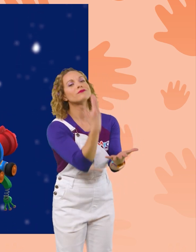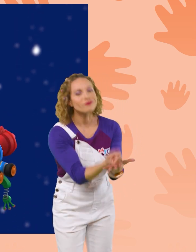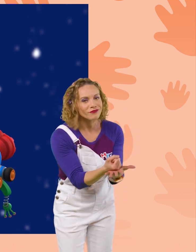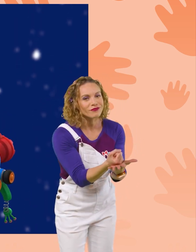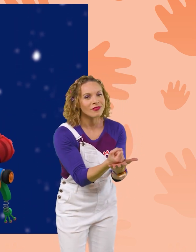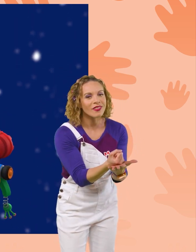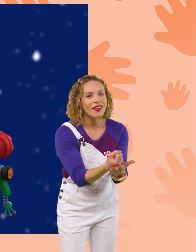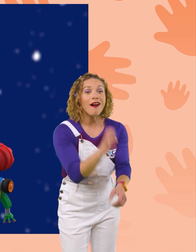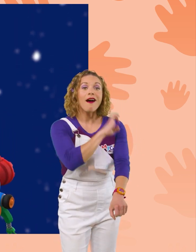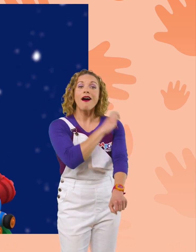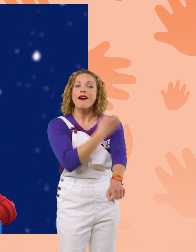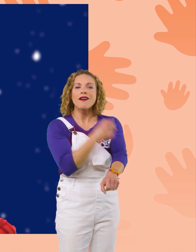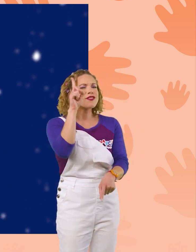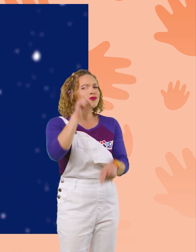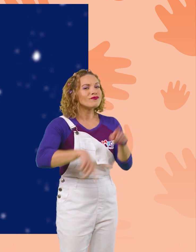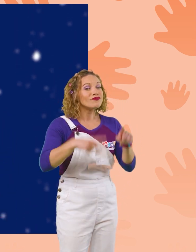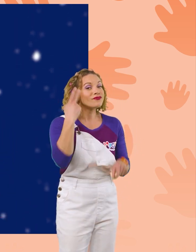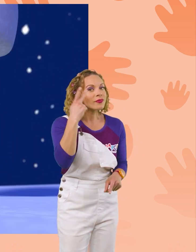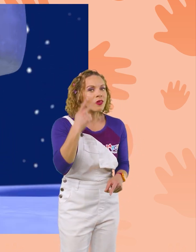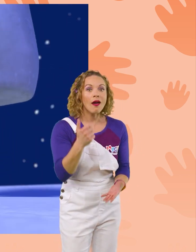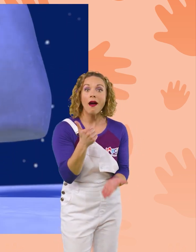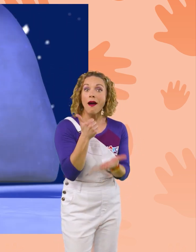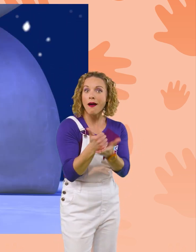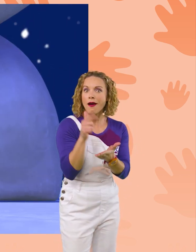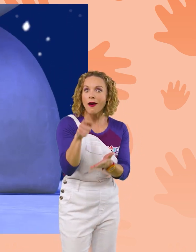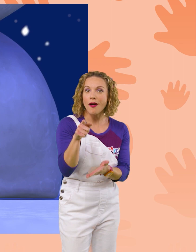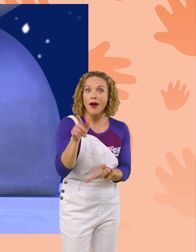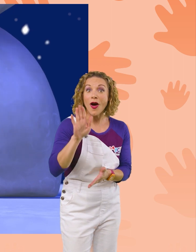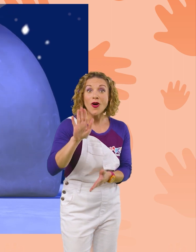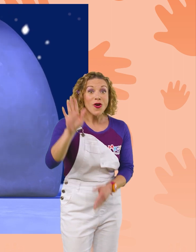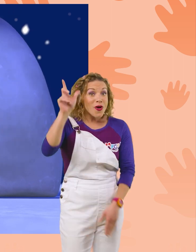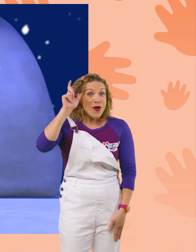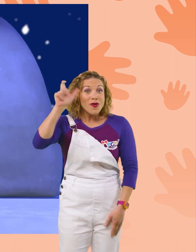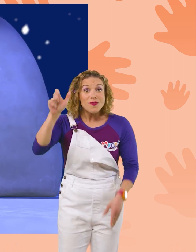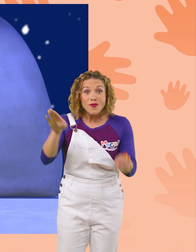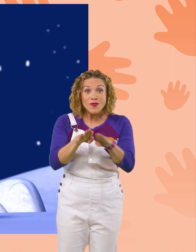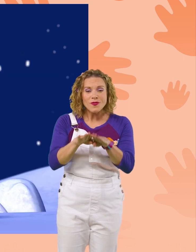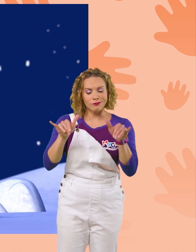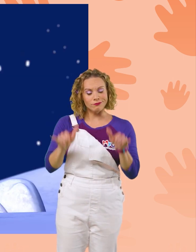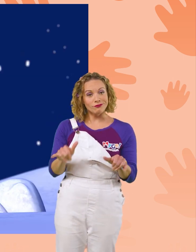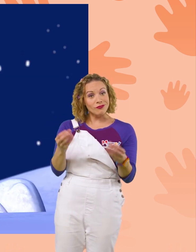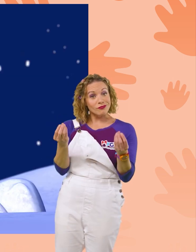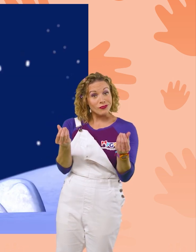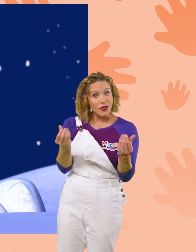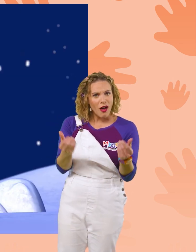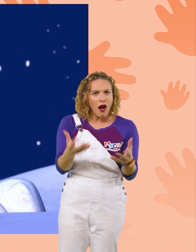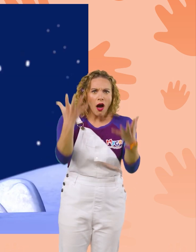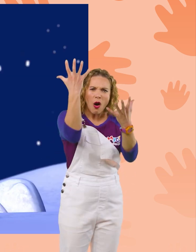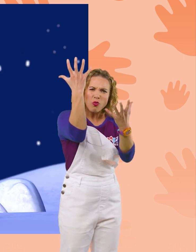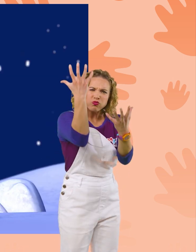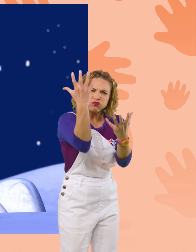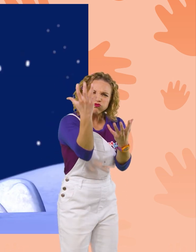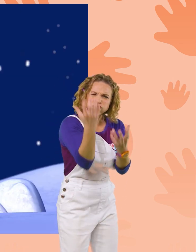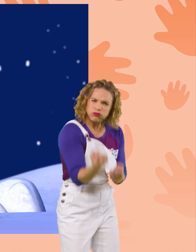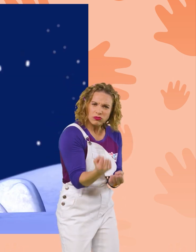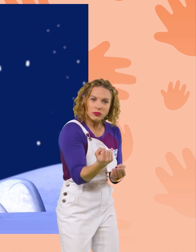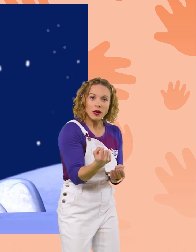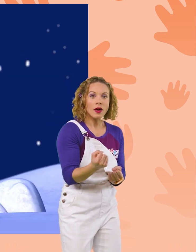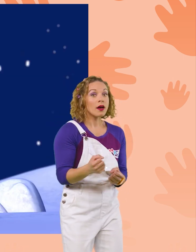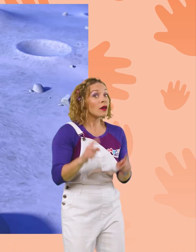of gravity. It's the invisible force that keeps your moon boots on the ground. It pulls things back